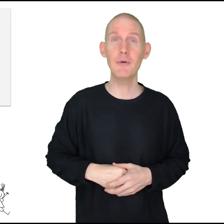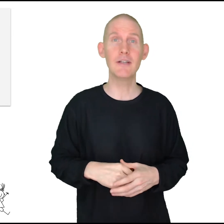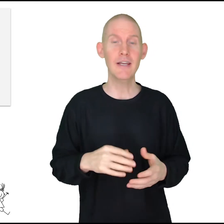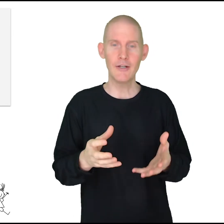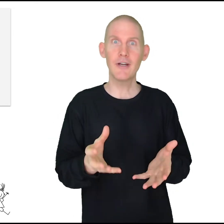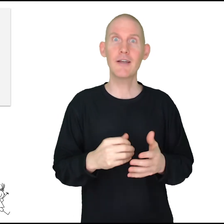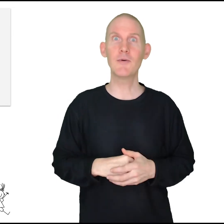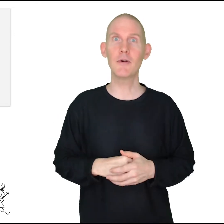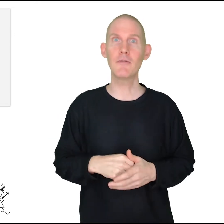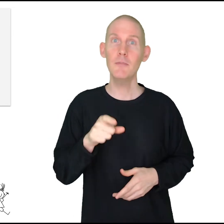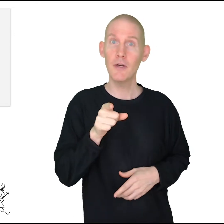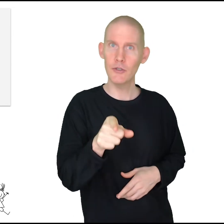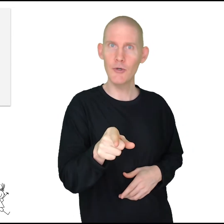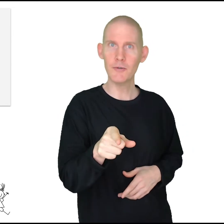you're talking to one of them, you.